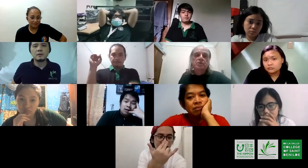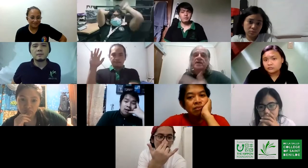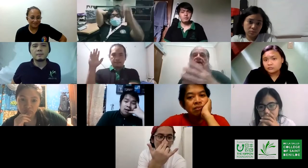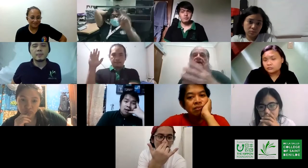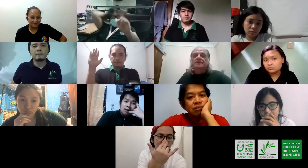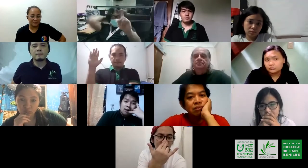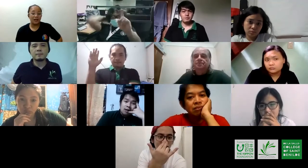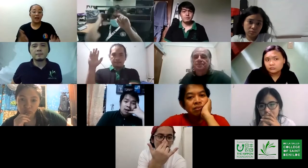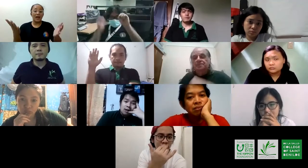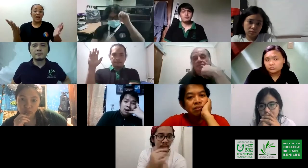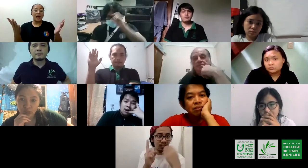that?